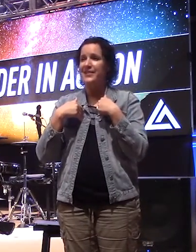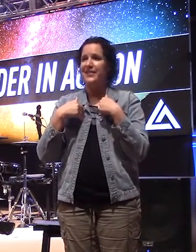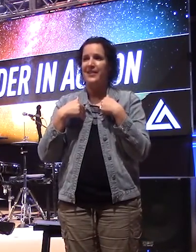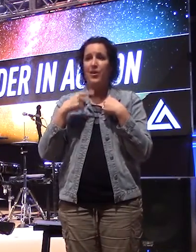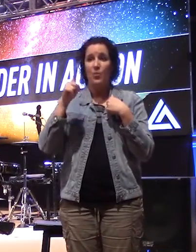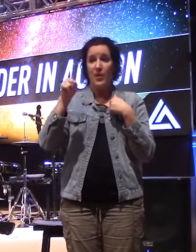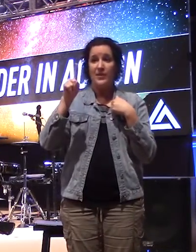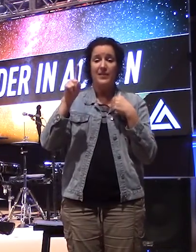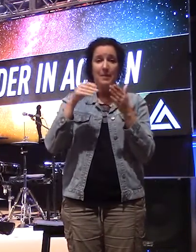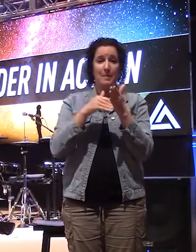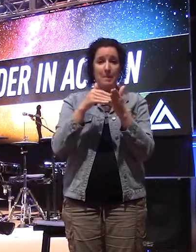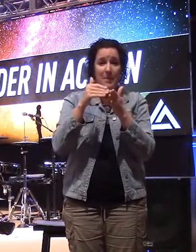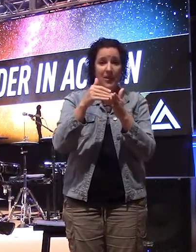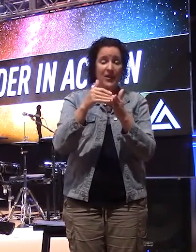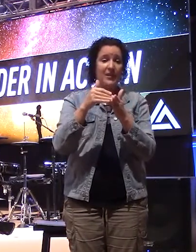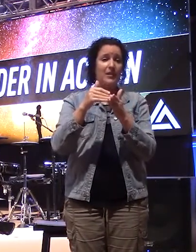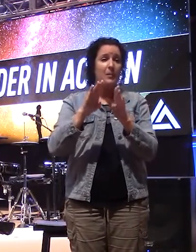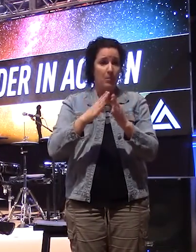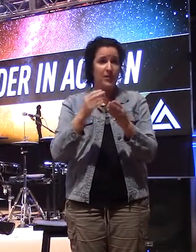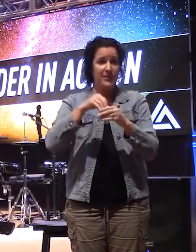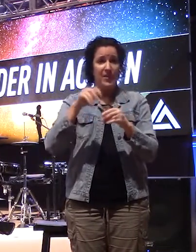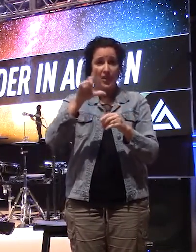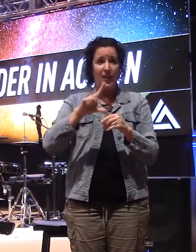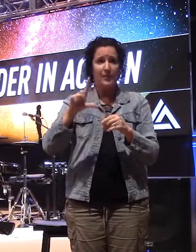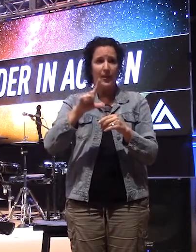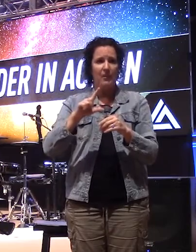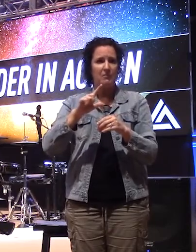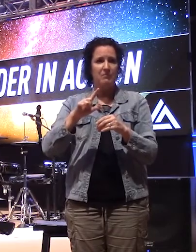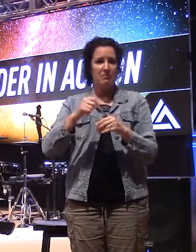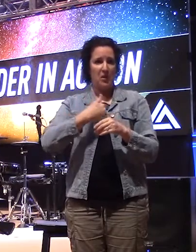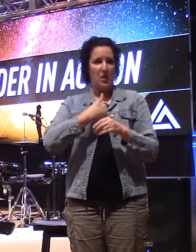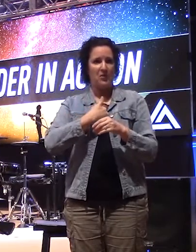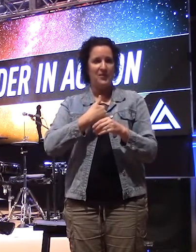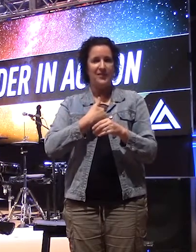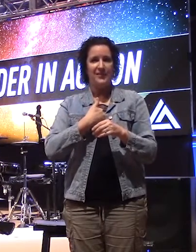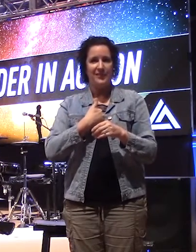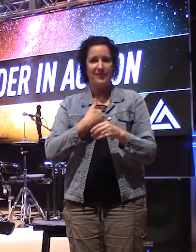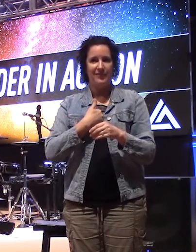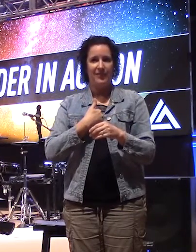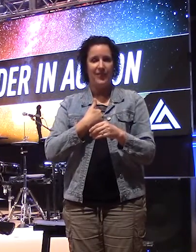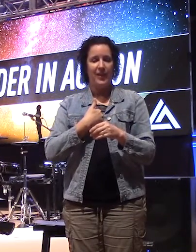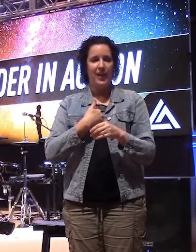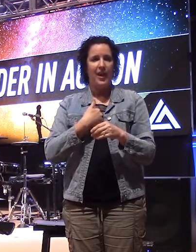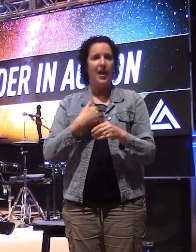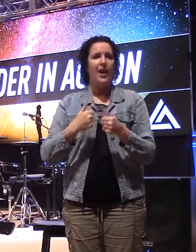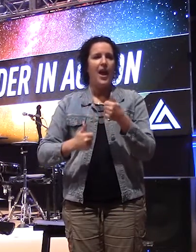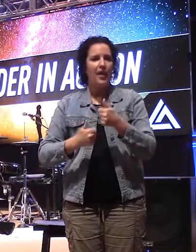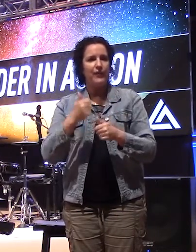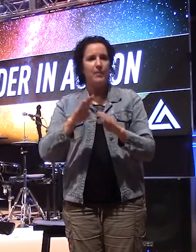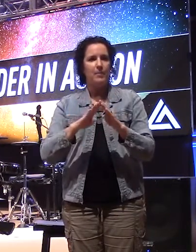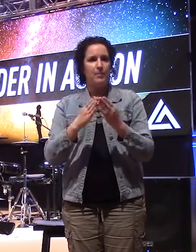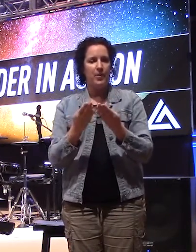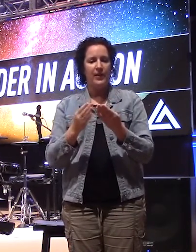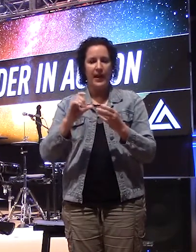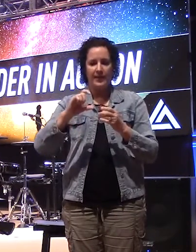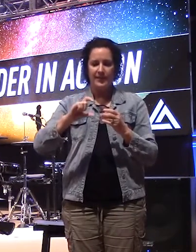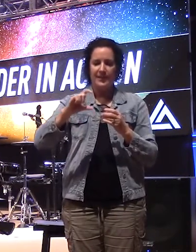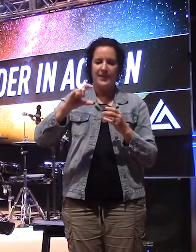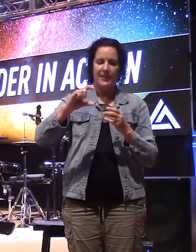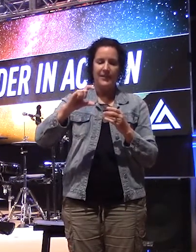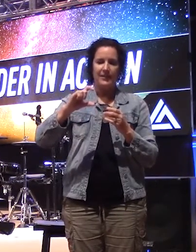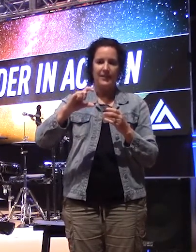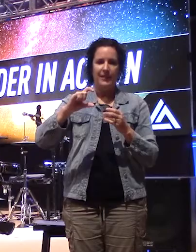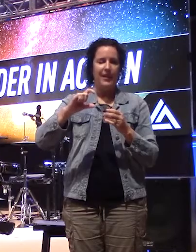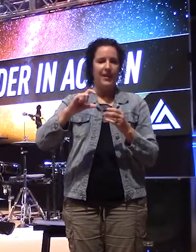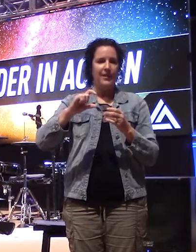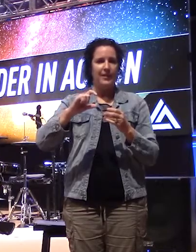every Texas, all those foreign countries, if every person in the world had a million volume library, every book as thick as a Webster's